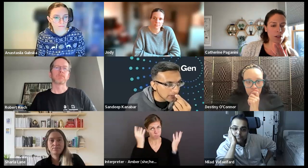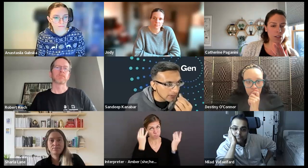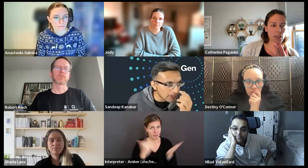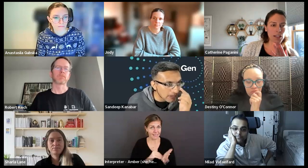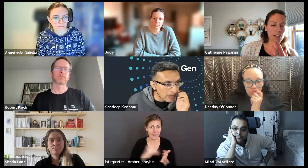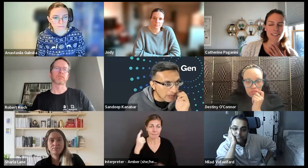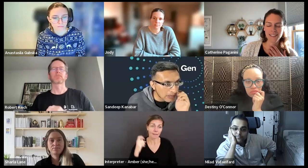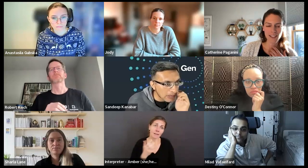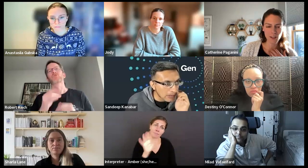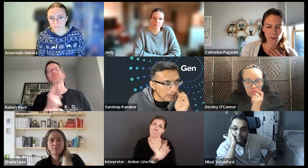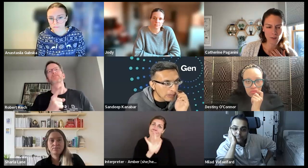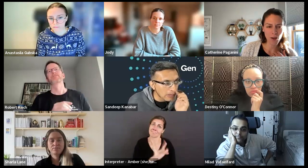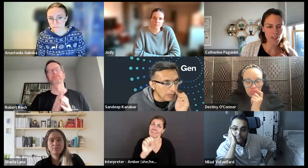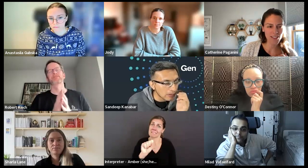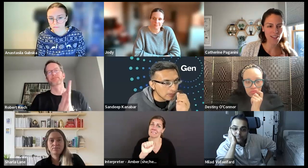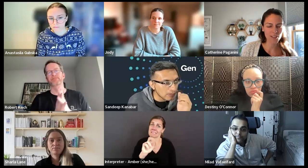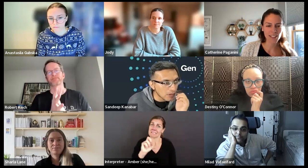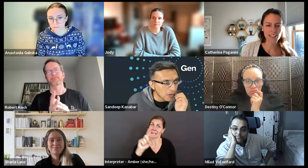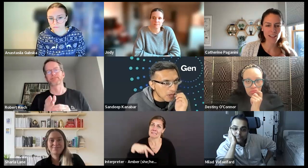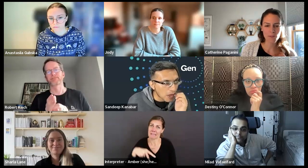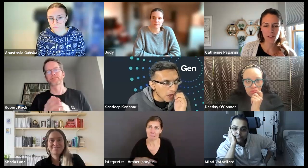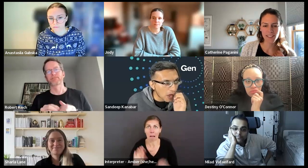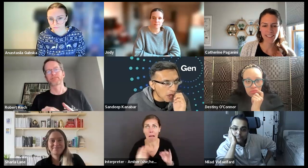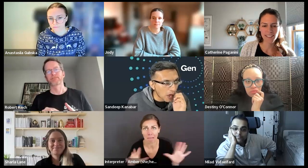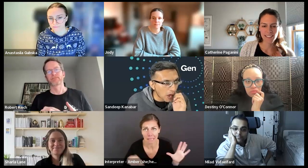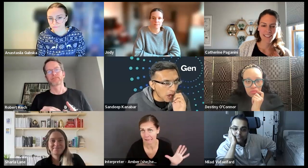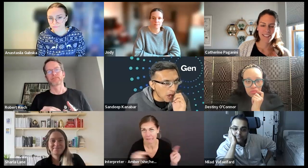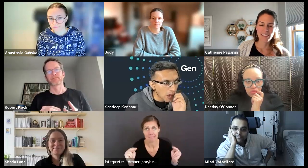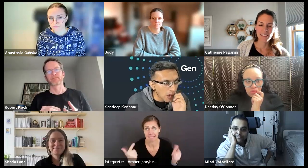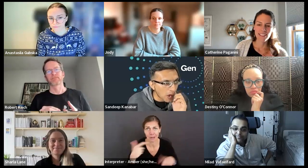Sandeep cannot, like, this is obviously not a great time for.